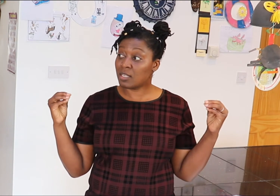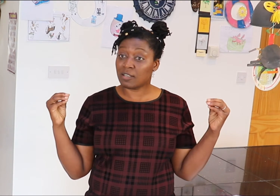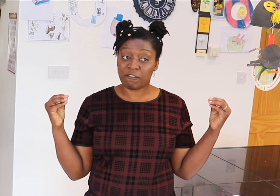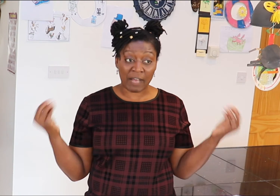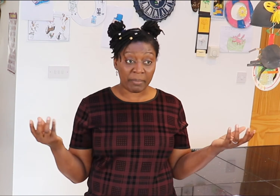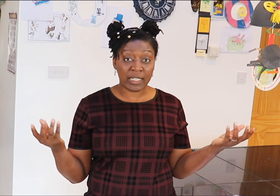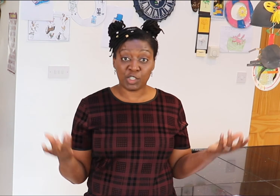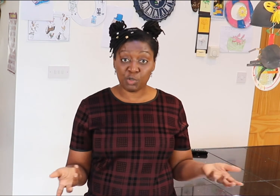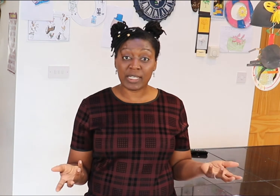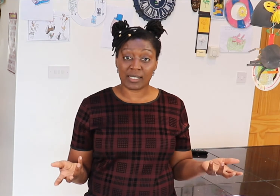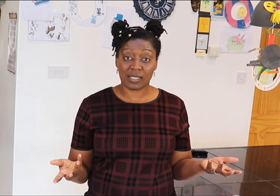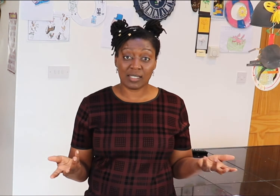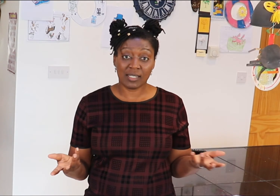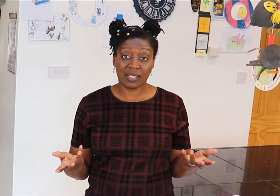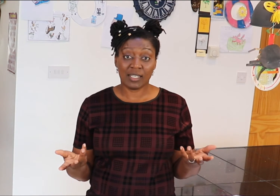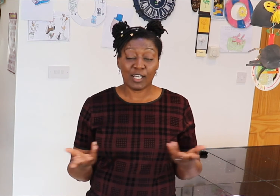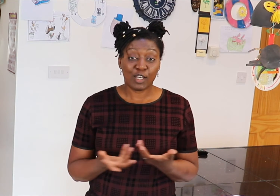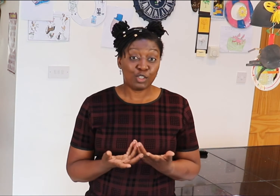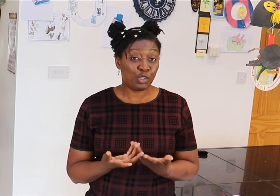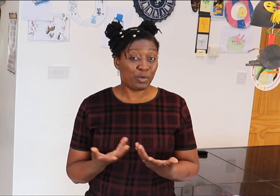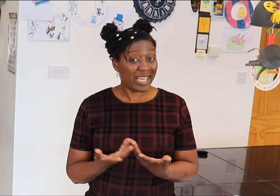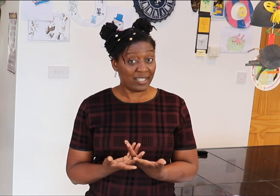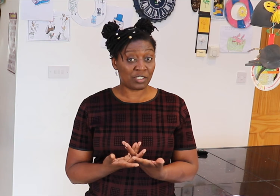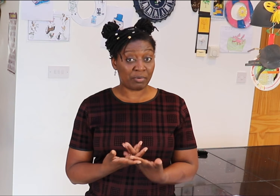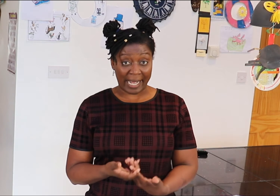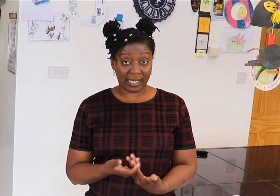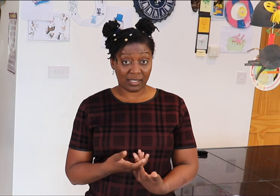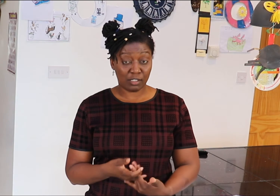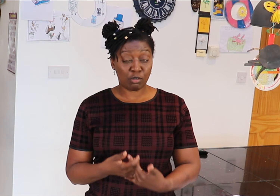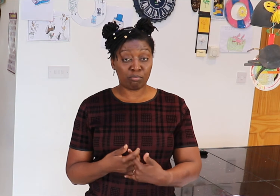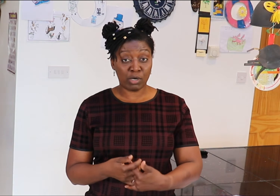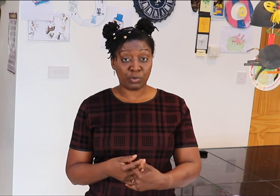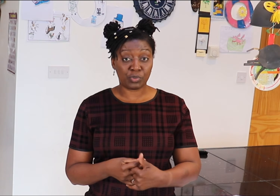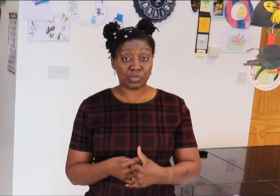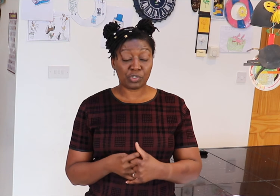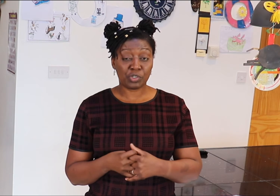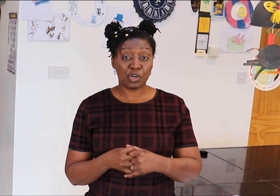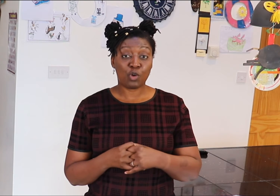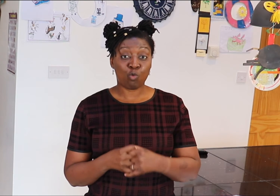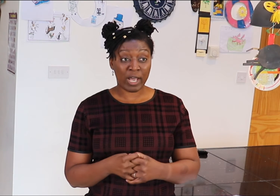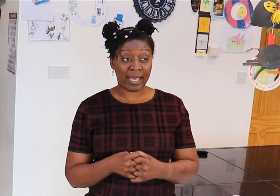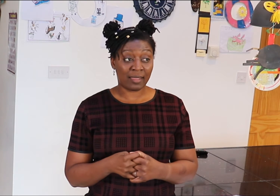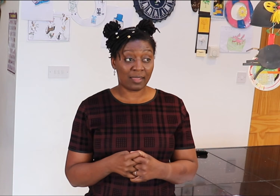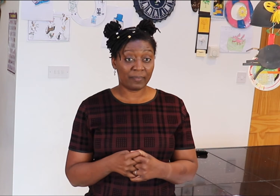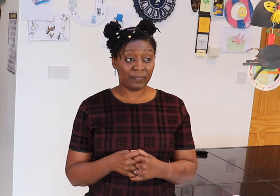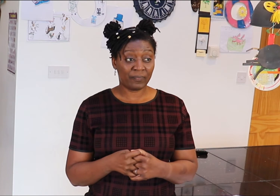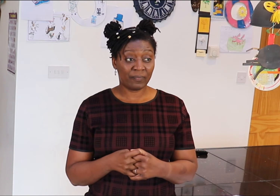the family unit, you interact most with